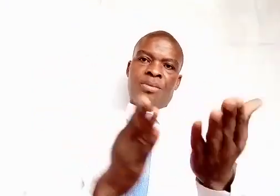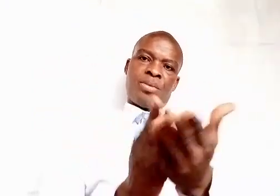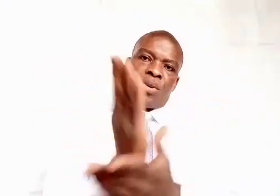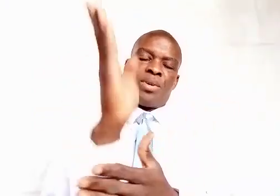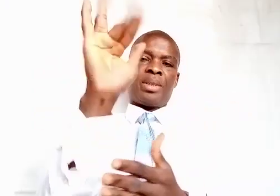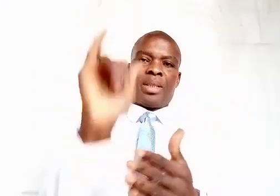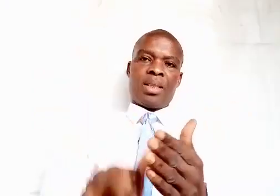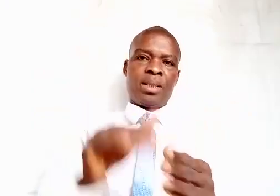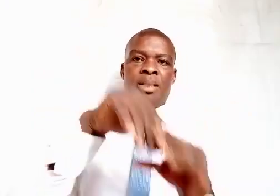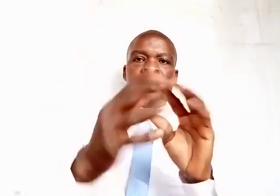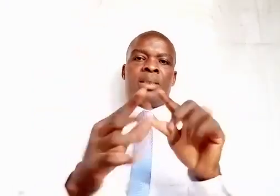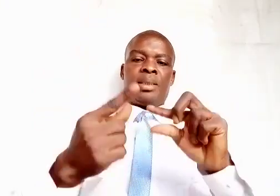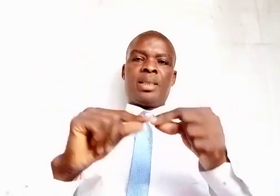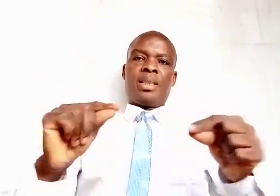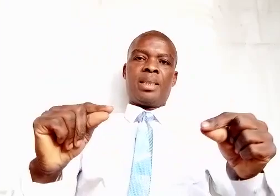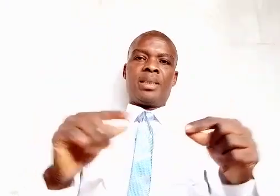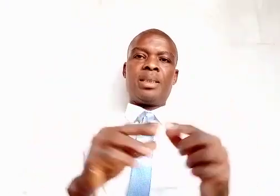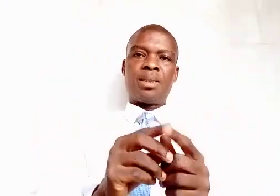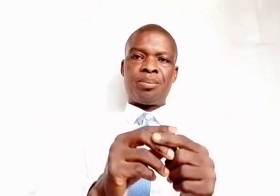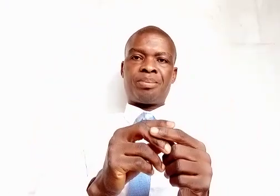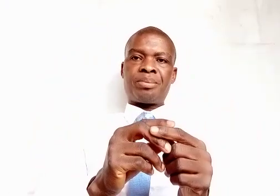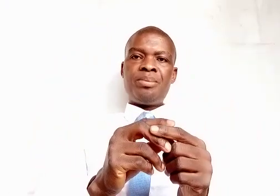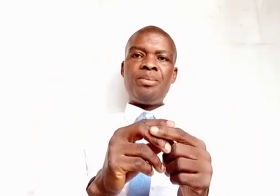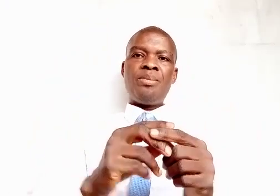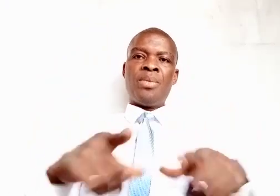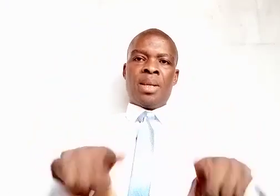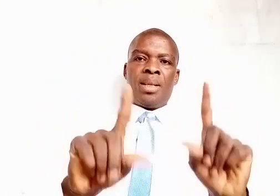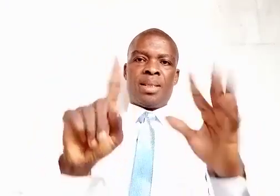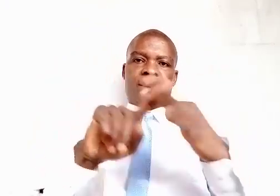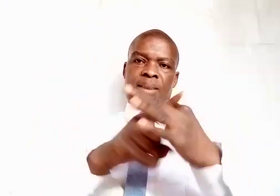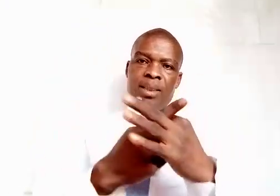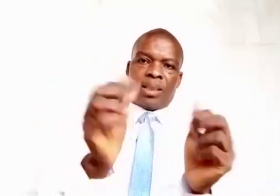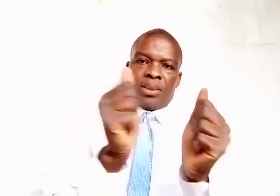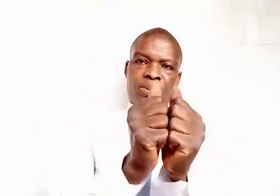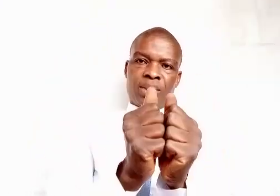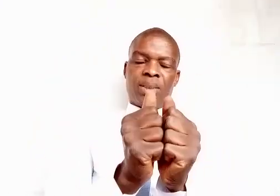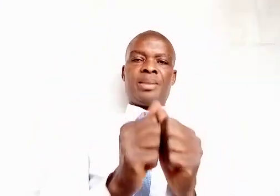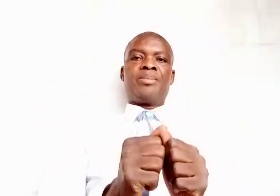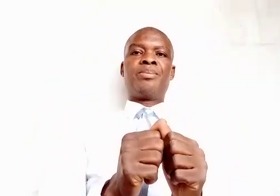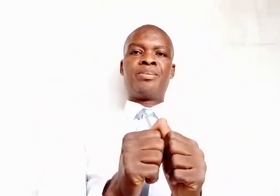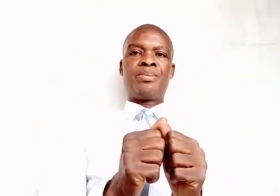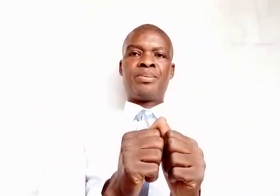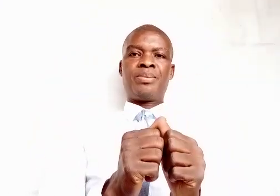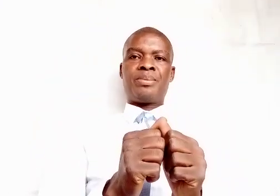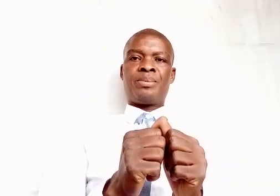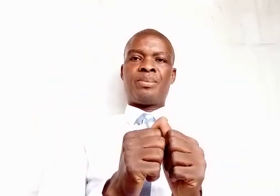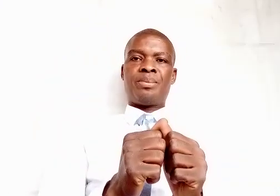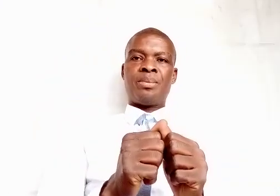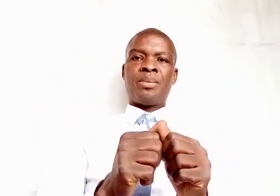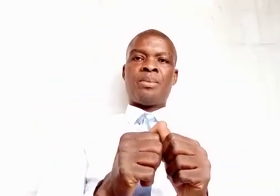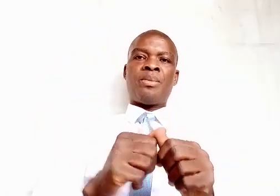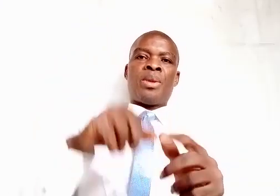self-generated sentences. Let's get started with reflexive pronouns. So, what are